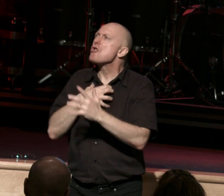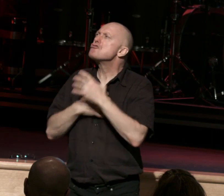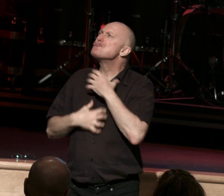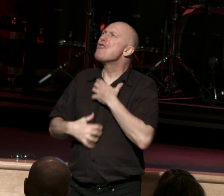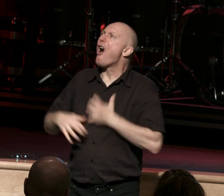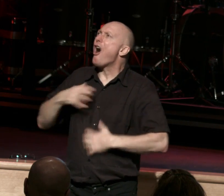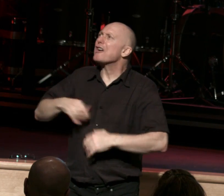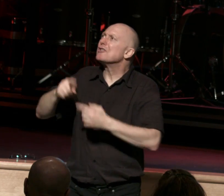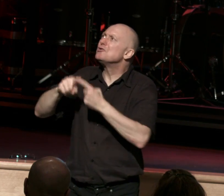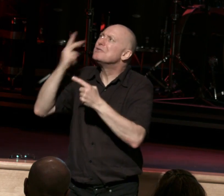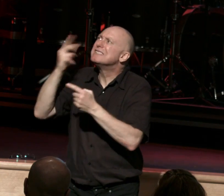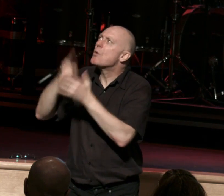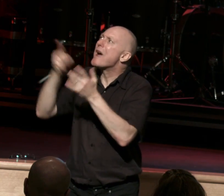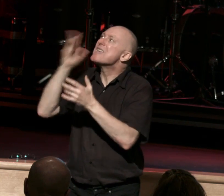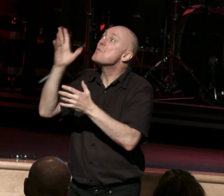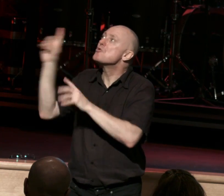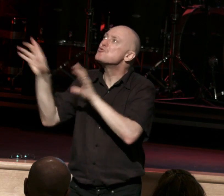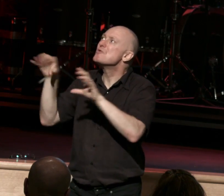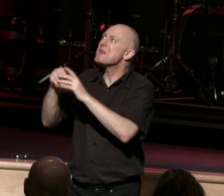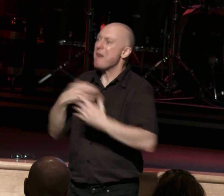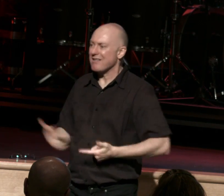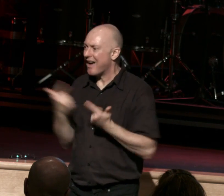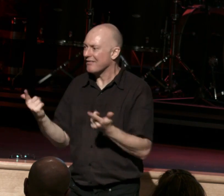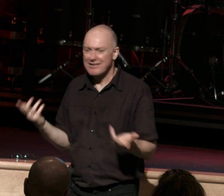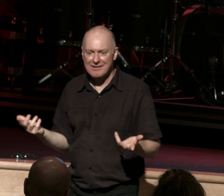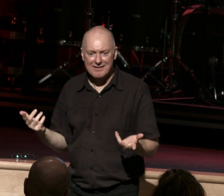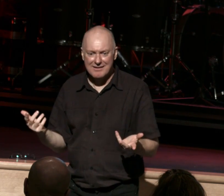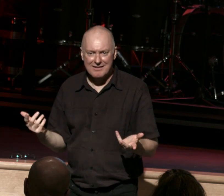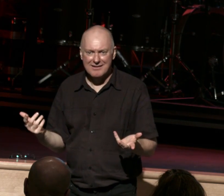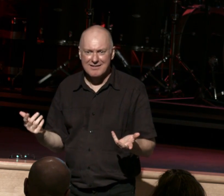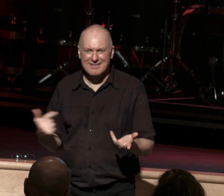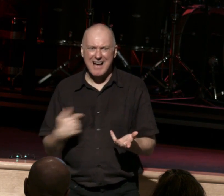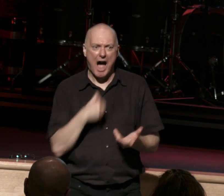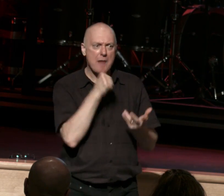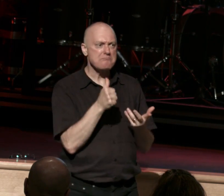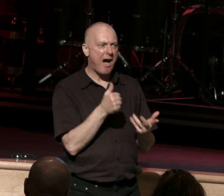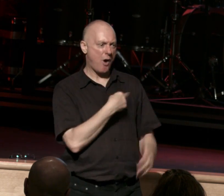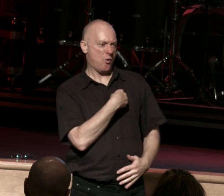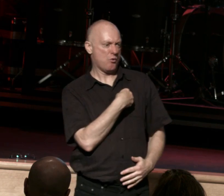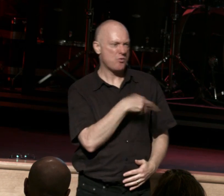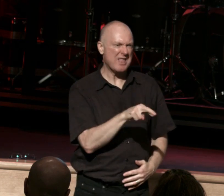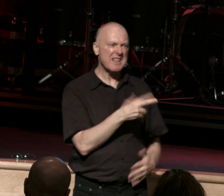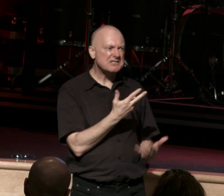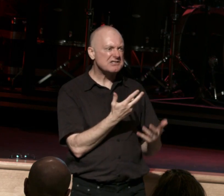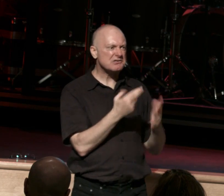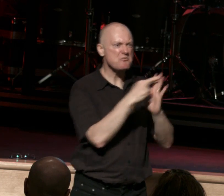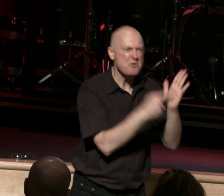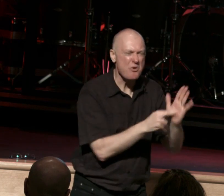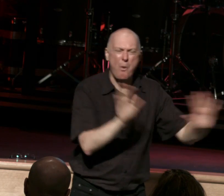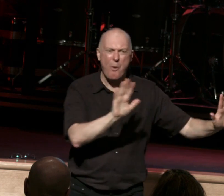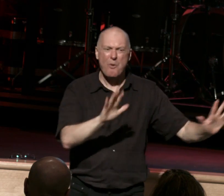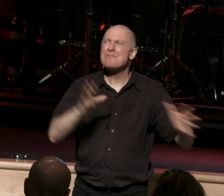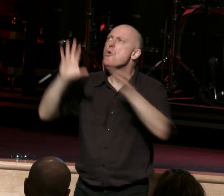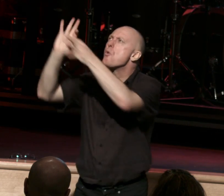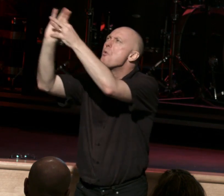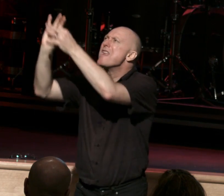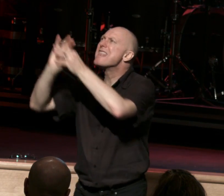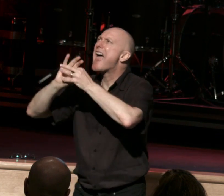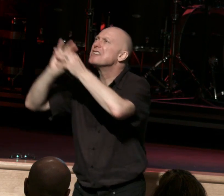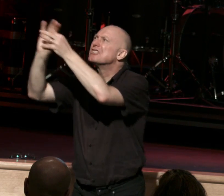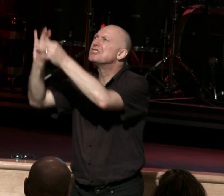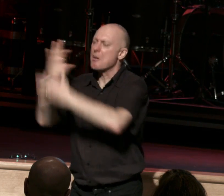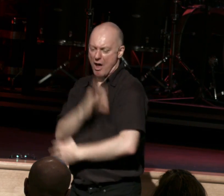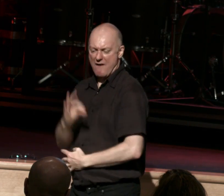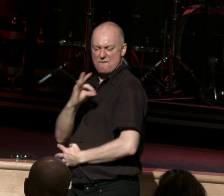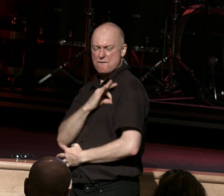the longing to see what he would do in my life. So I'm not operating out of ritual, I'm operating out of relationship.